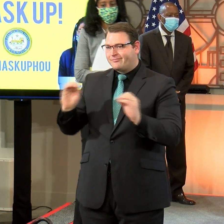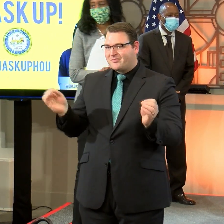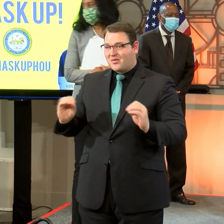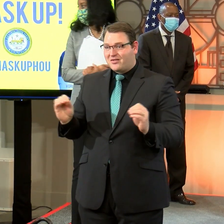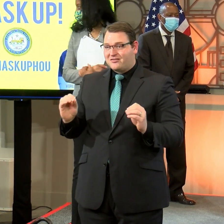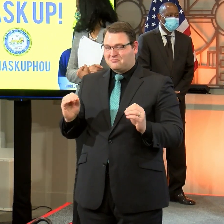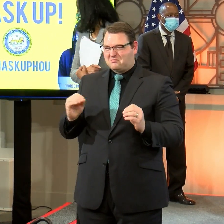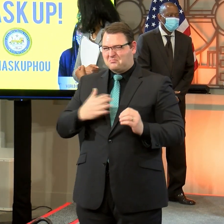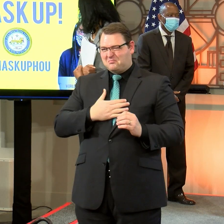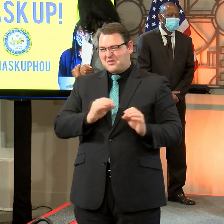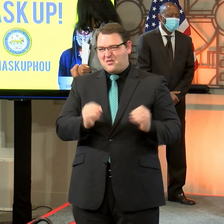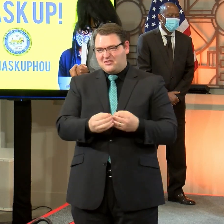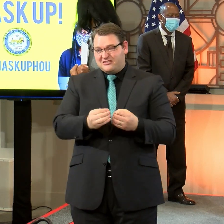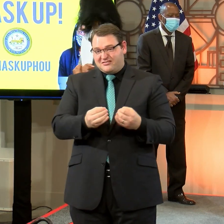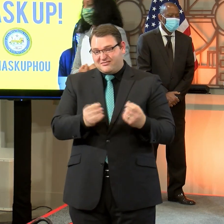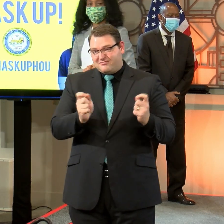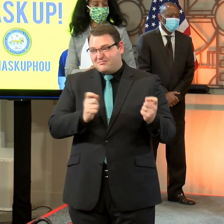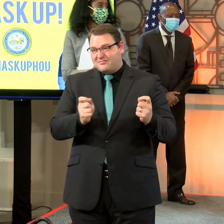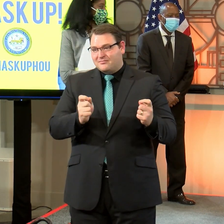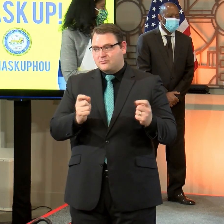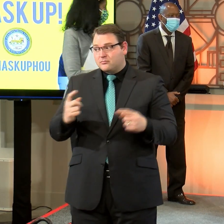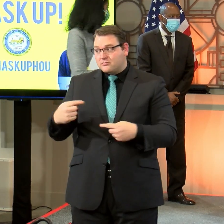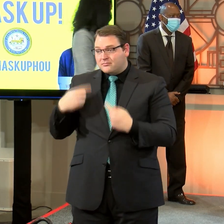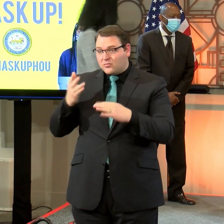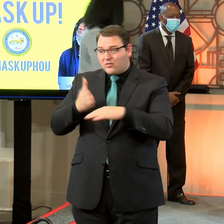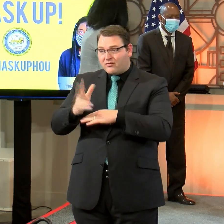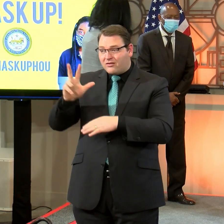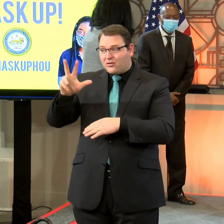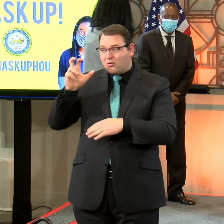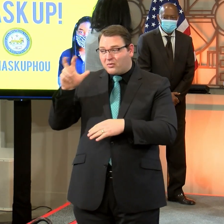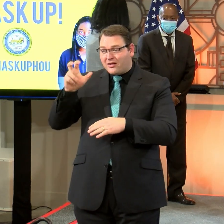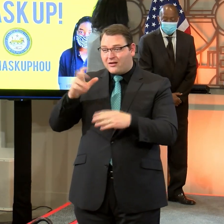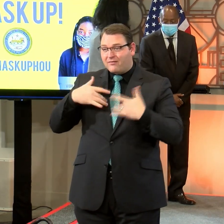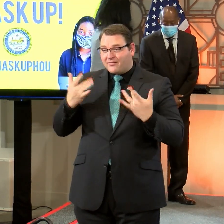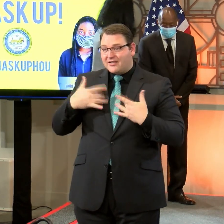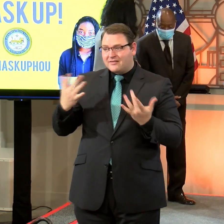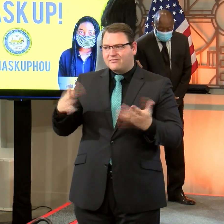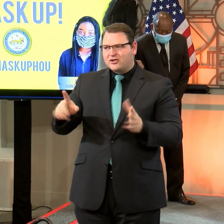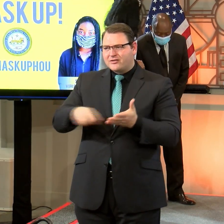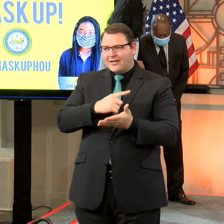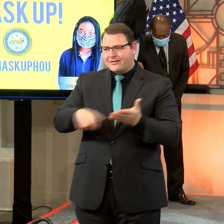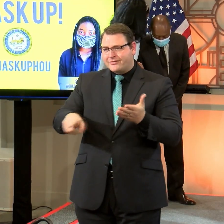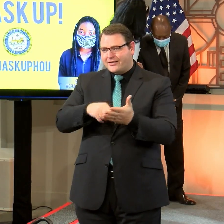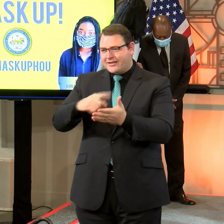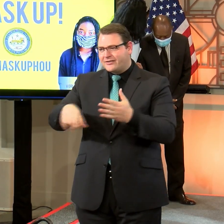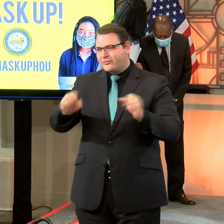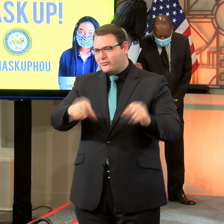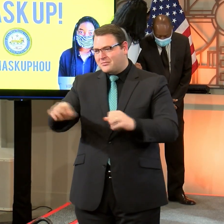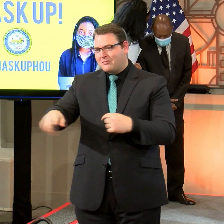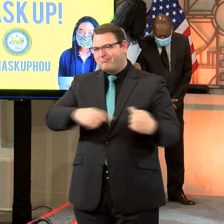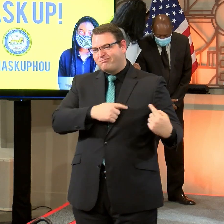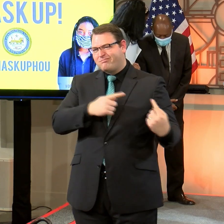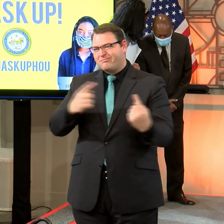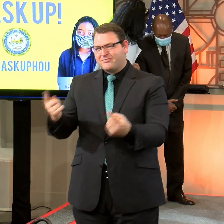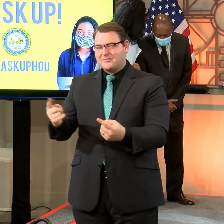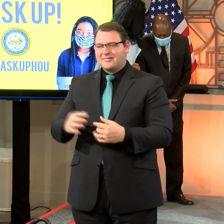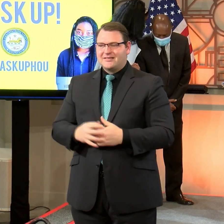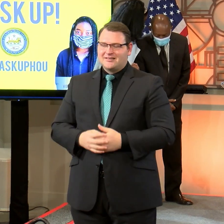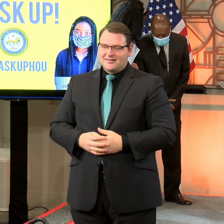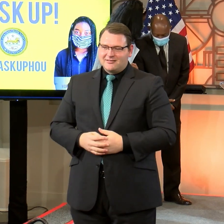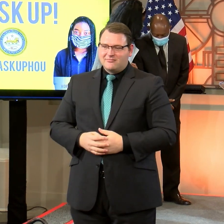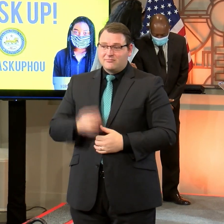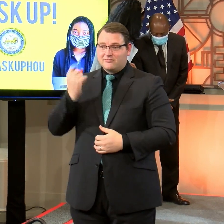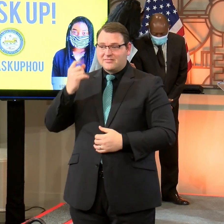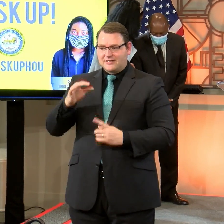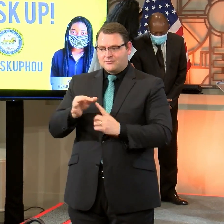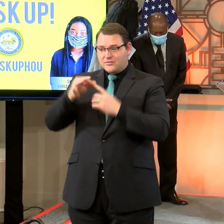office. There have been over 300 events that have been canceled, but the Houston special events